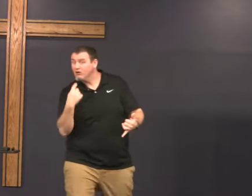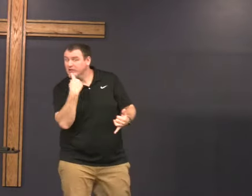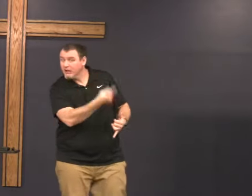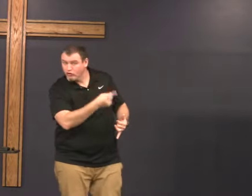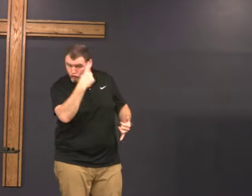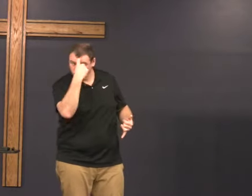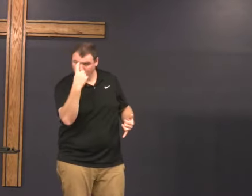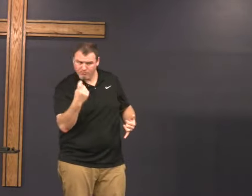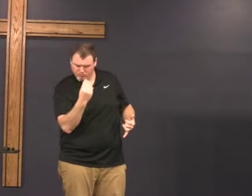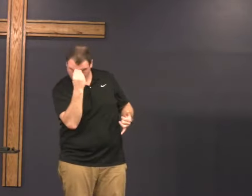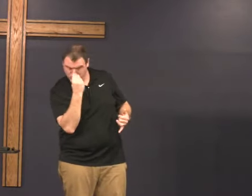I told them the dream,